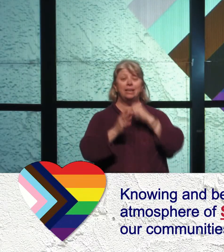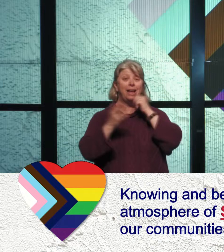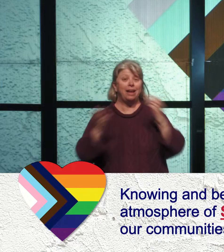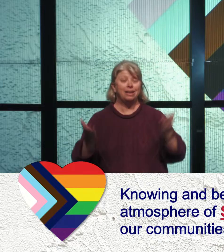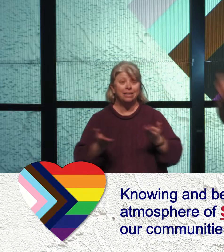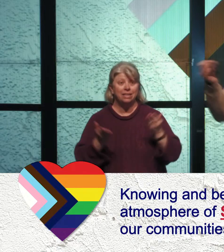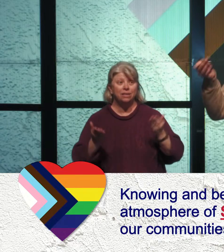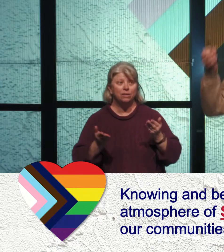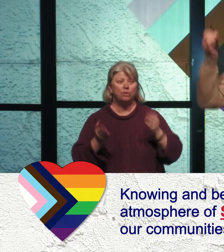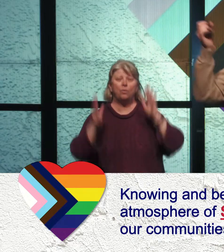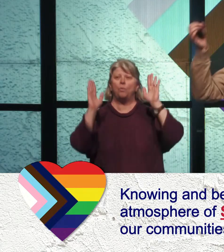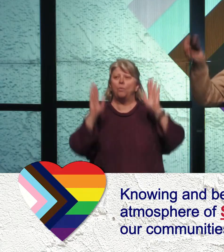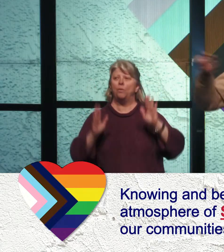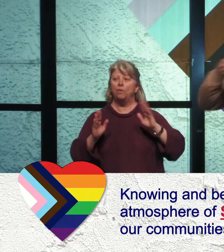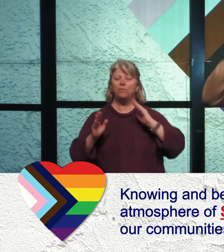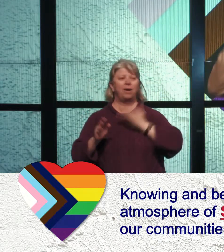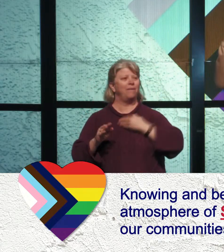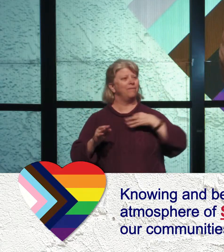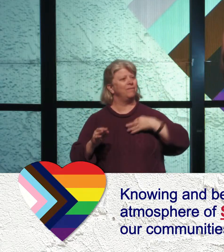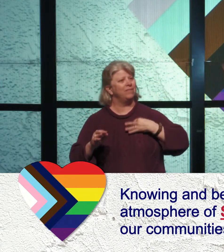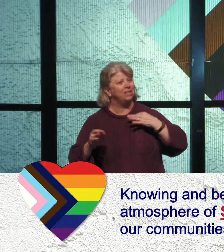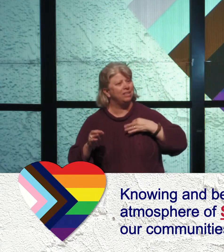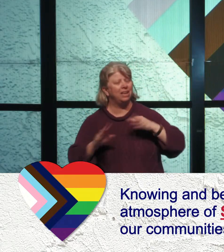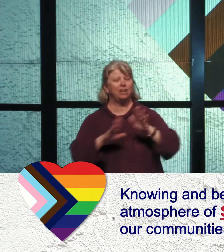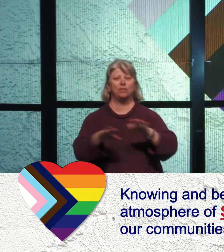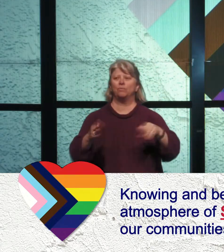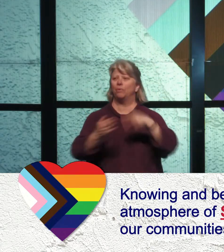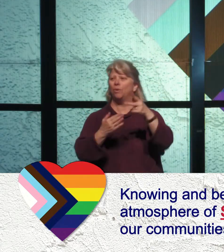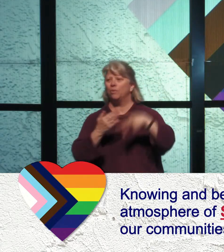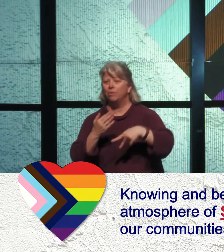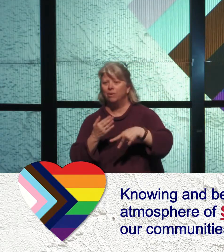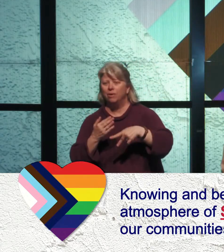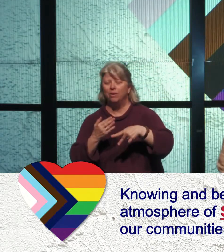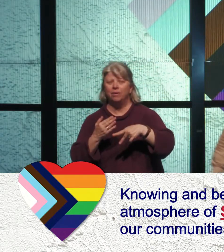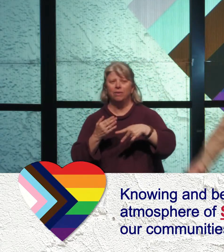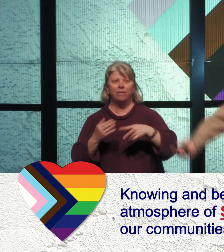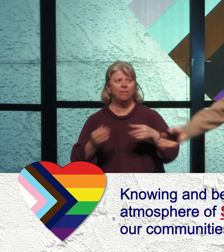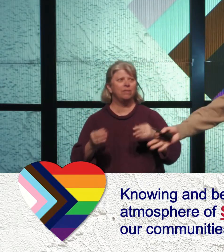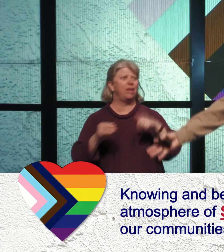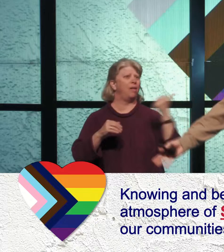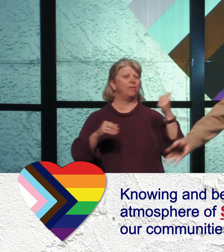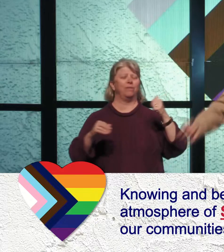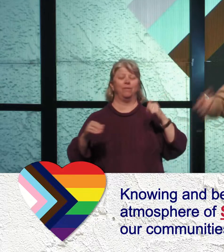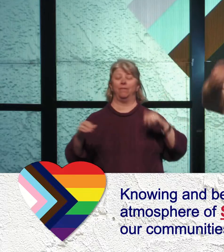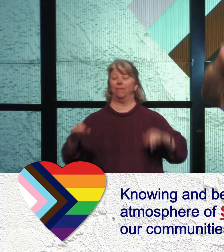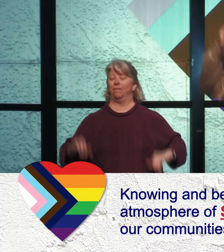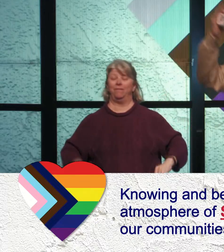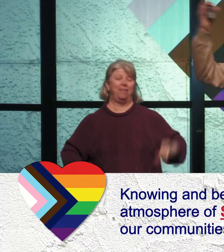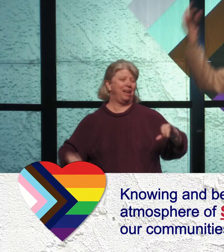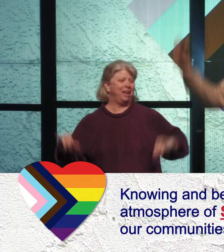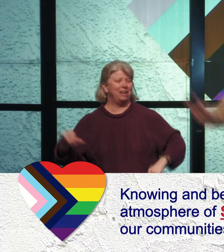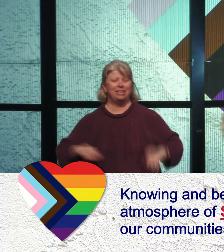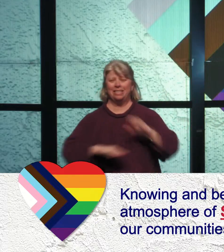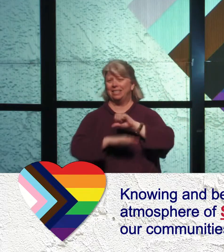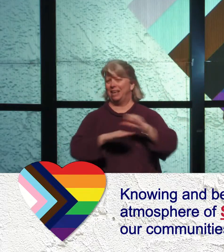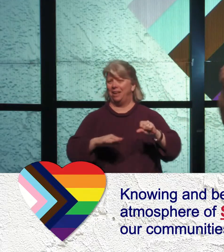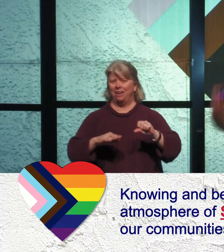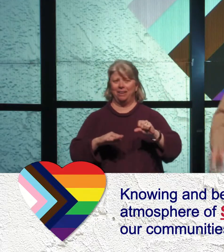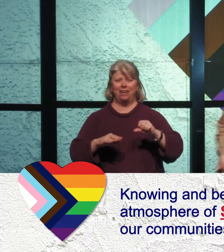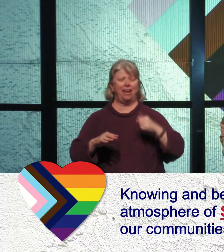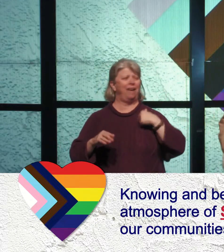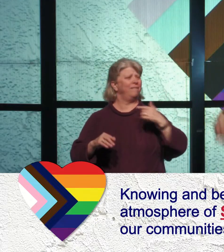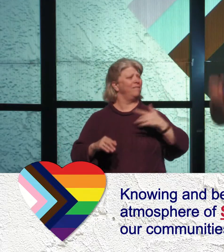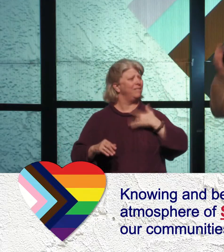here as wonderful as our volunteers are, and our children's program is. Like, there's far flashier stages, and I have